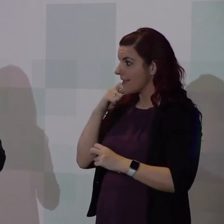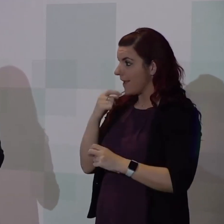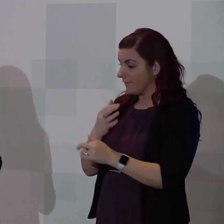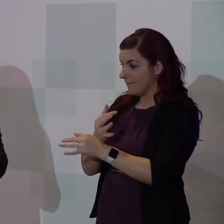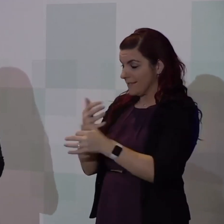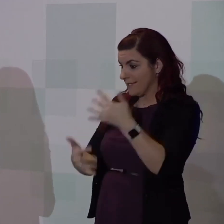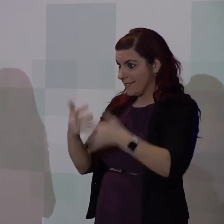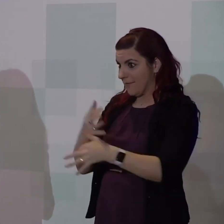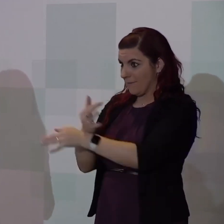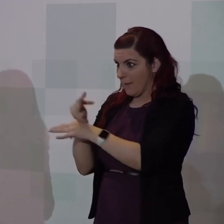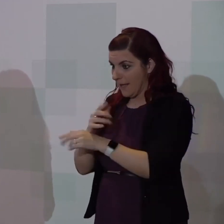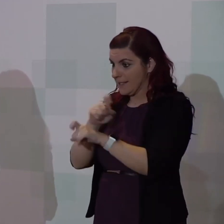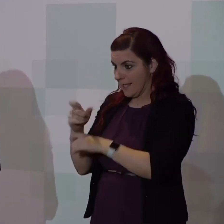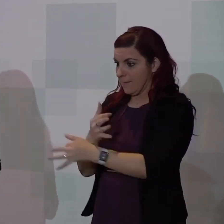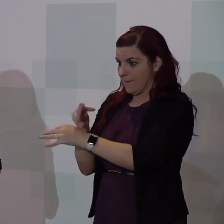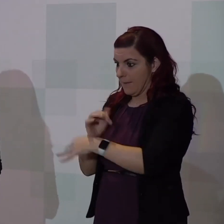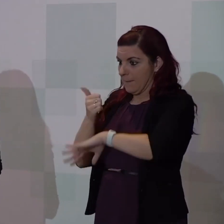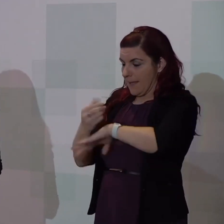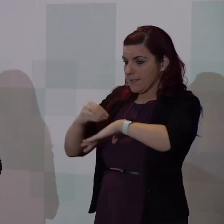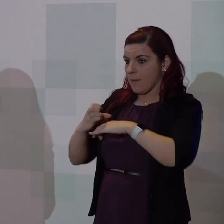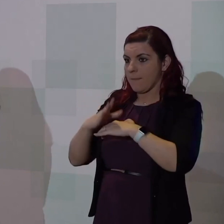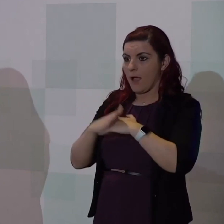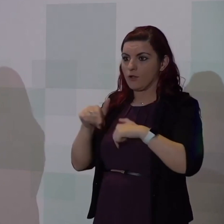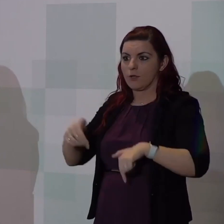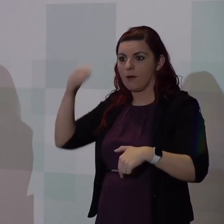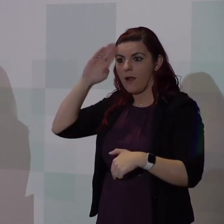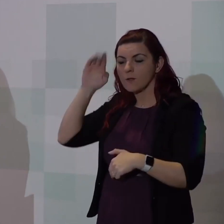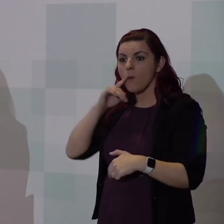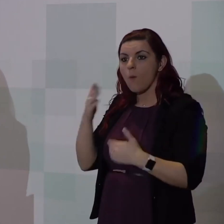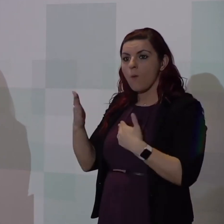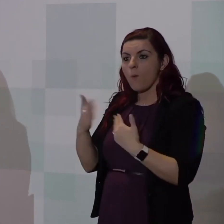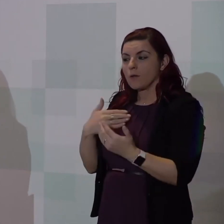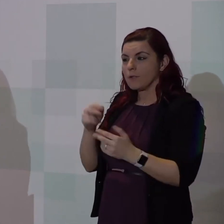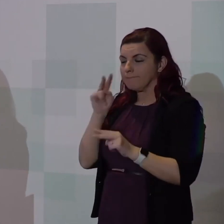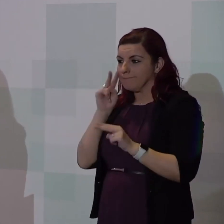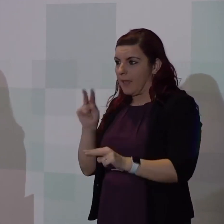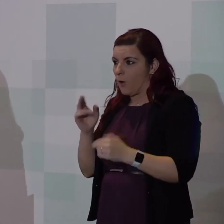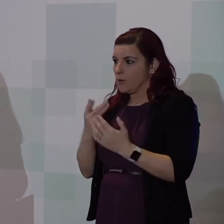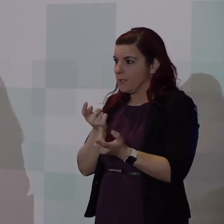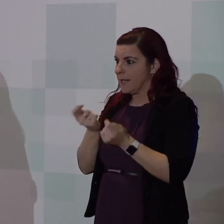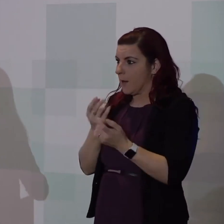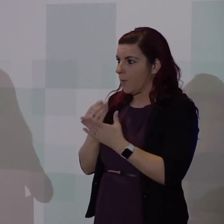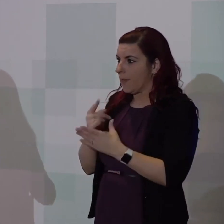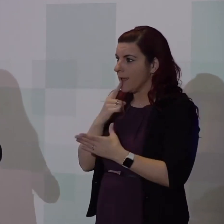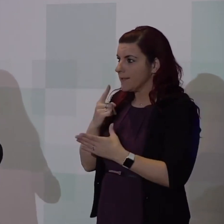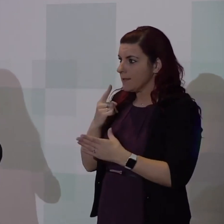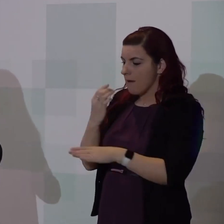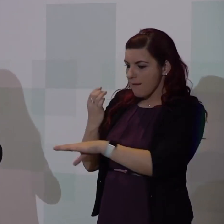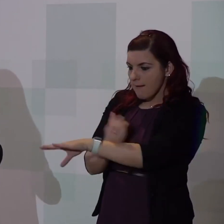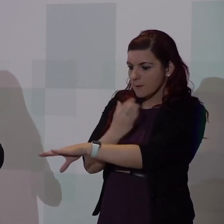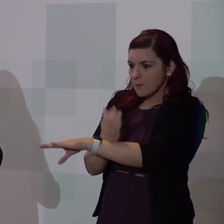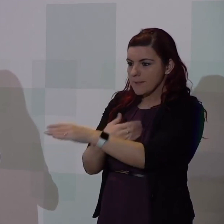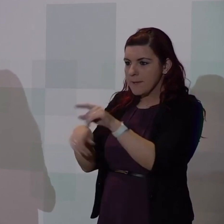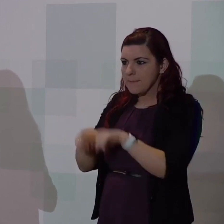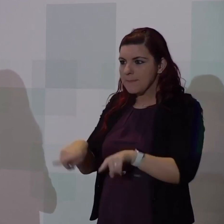statistically, is still the family based on marriage in Ireland. So what you're dealing is, I suppose, continuity